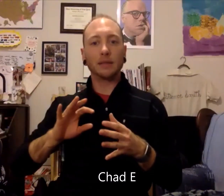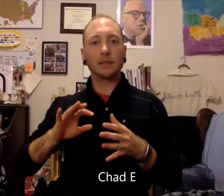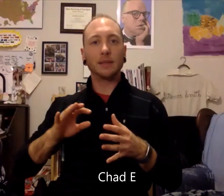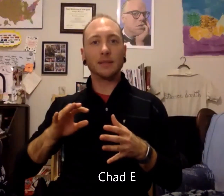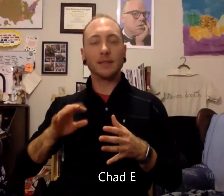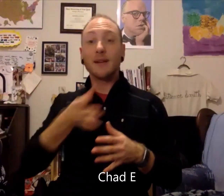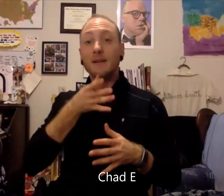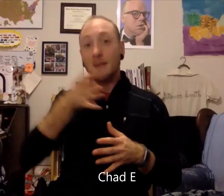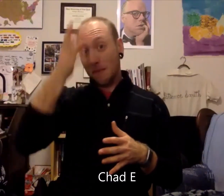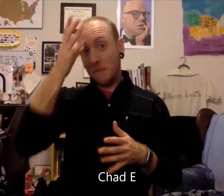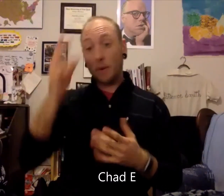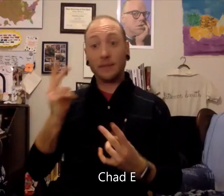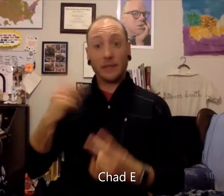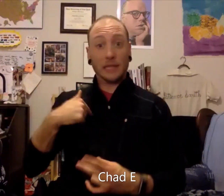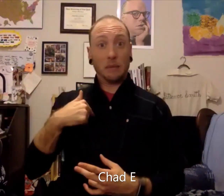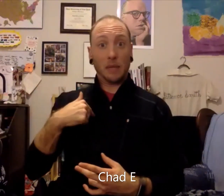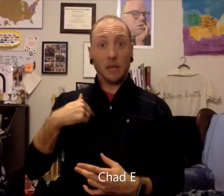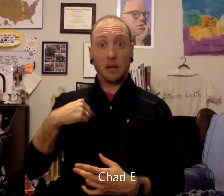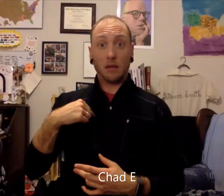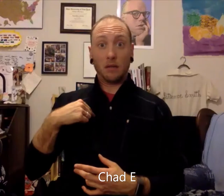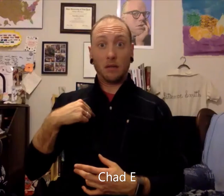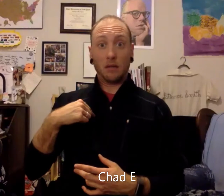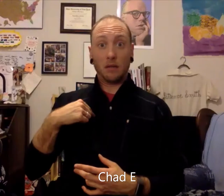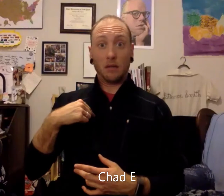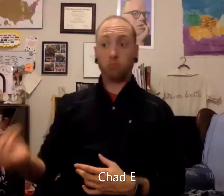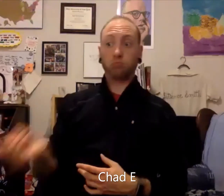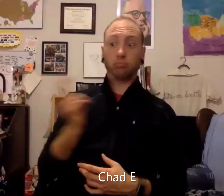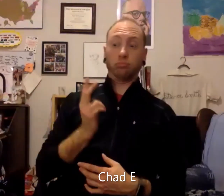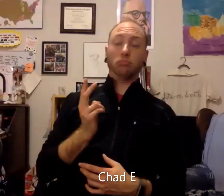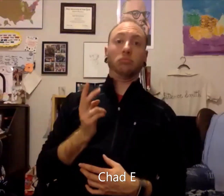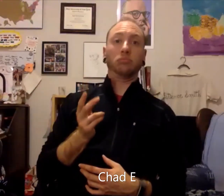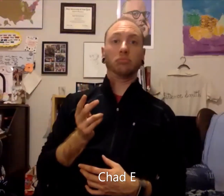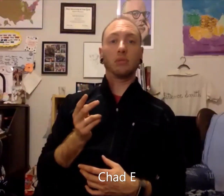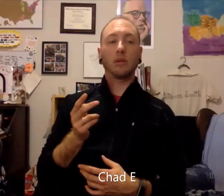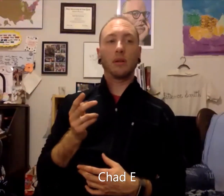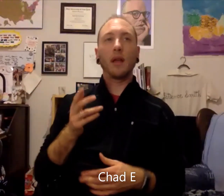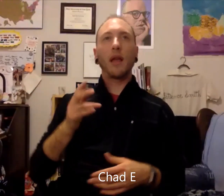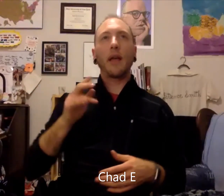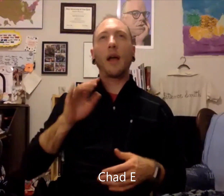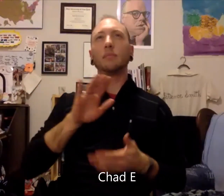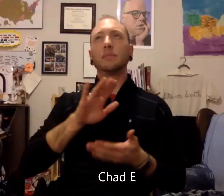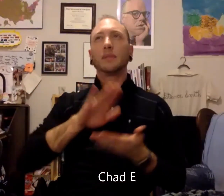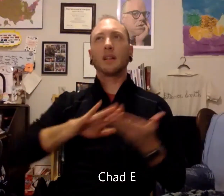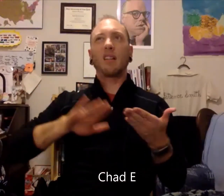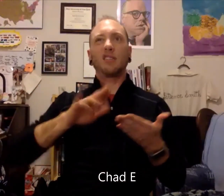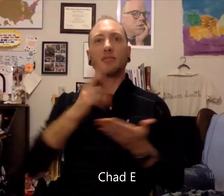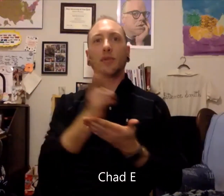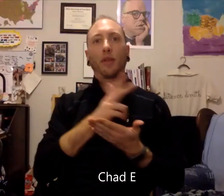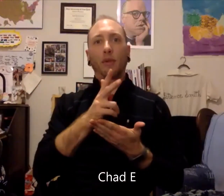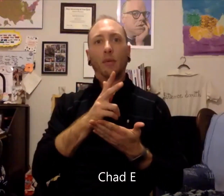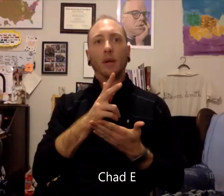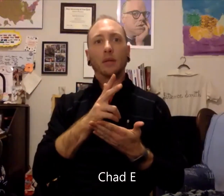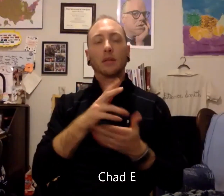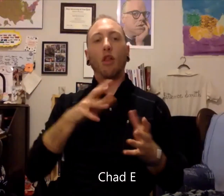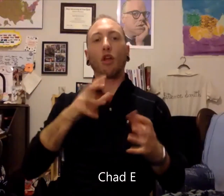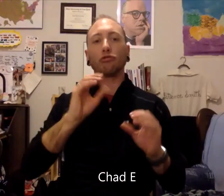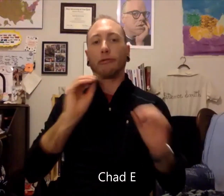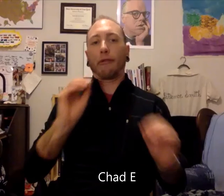me, and I'd been at this school about 3 weeks, hadn't done laundry, had this like just pile of clothes. My mom and